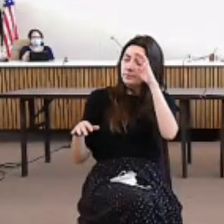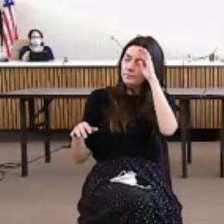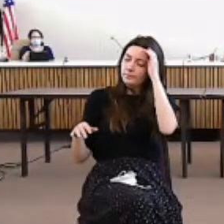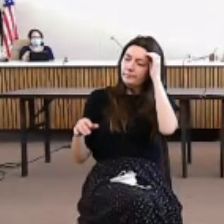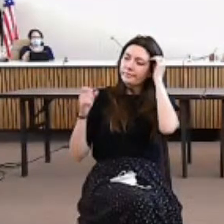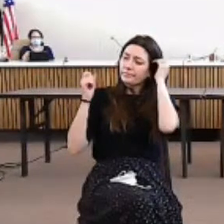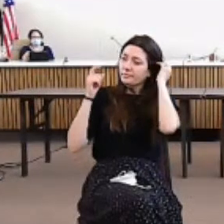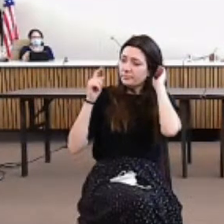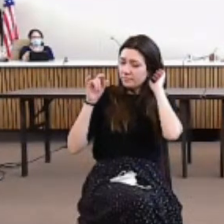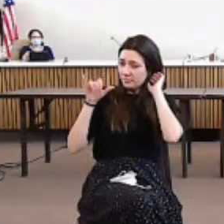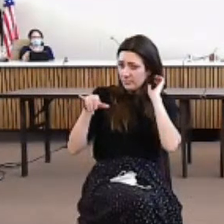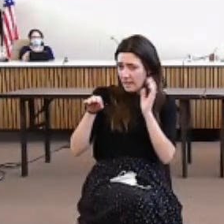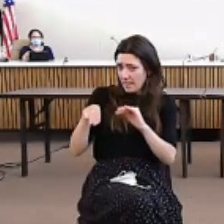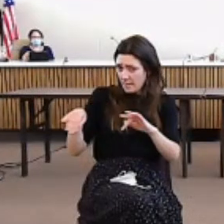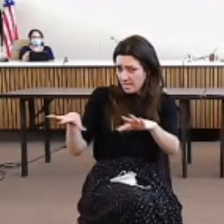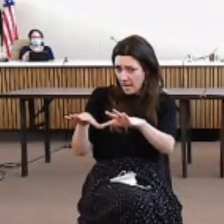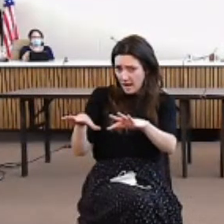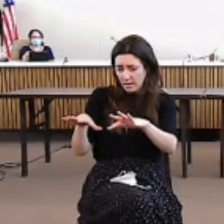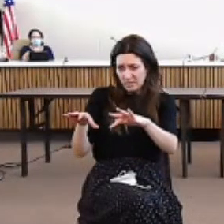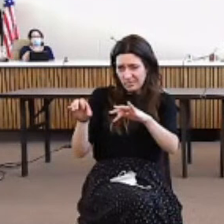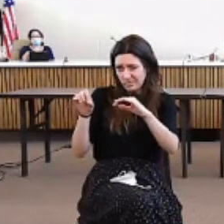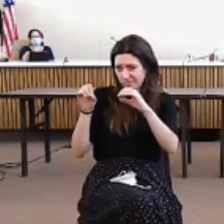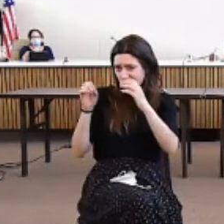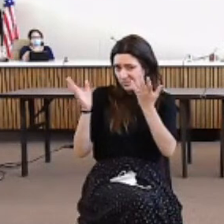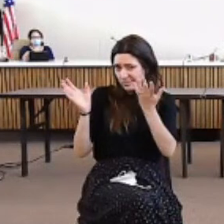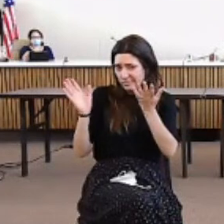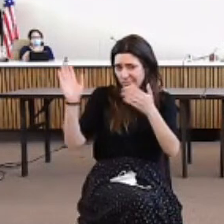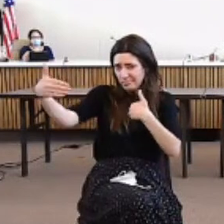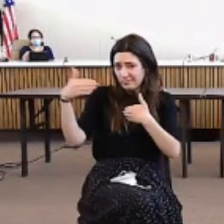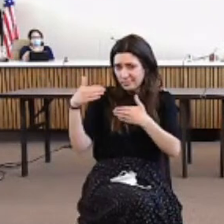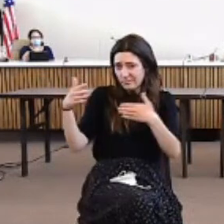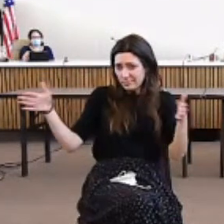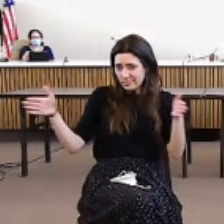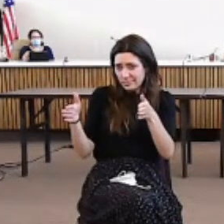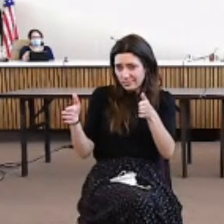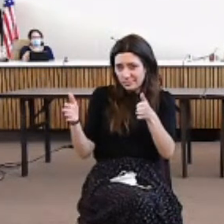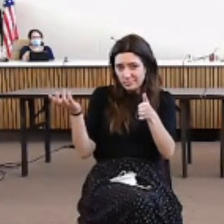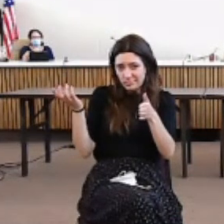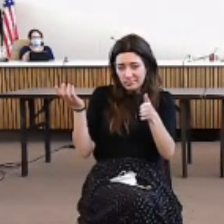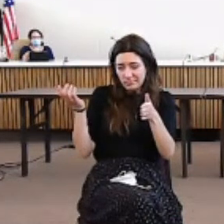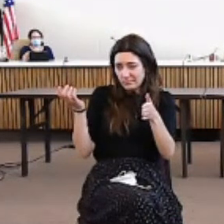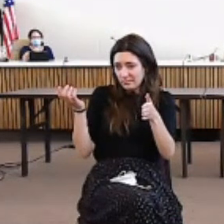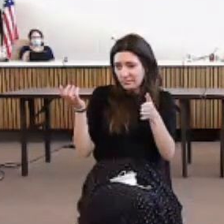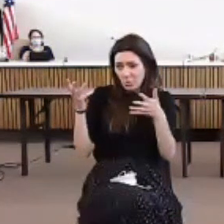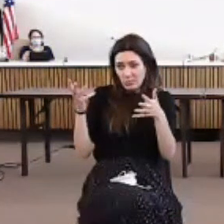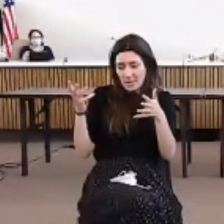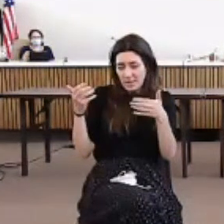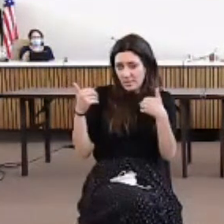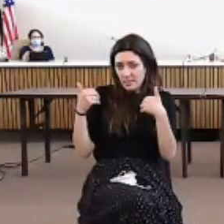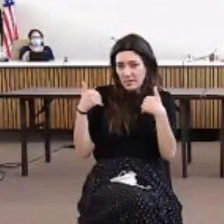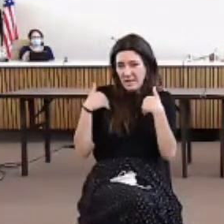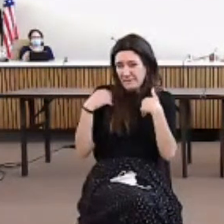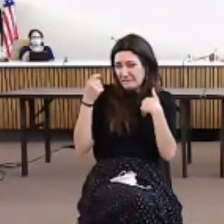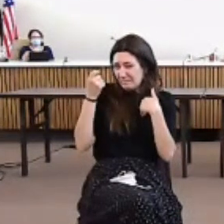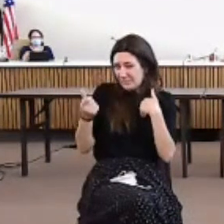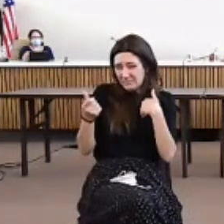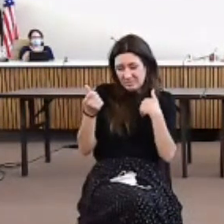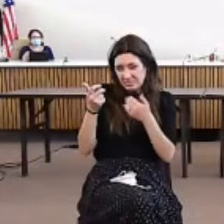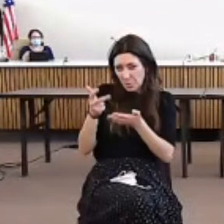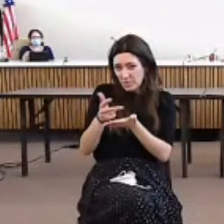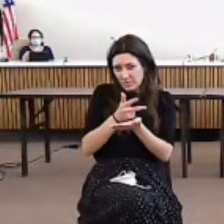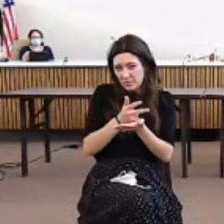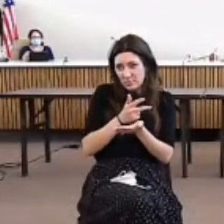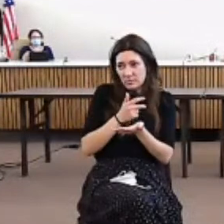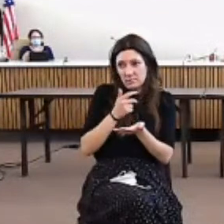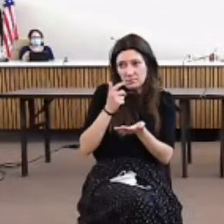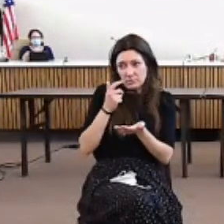parcel itself is landlocked and has no or minimal parking for it. So there needs to